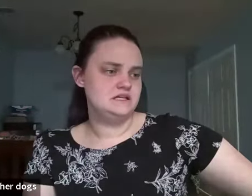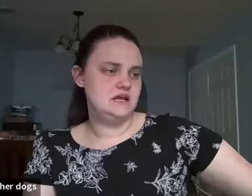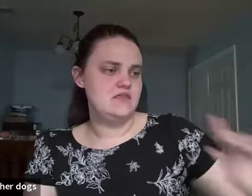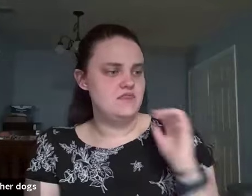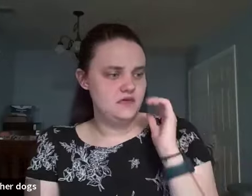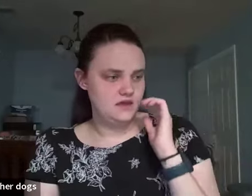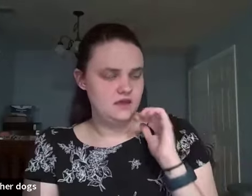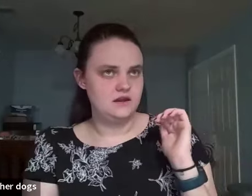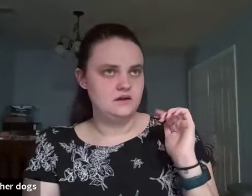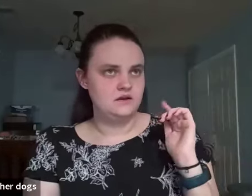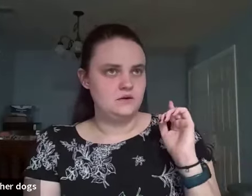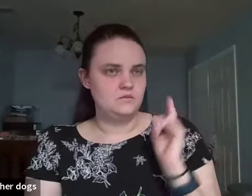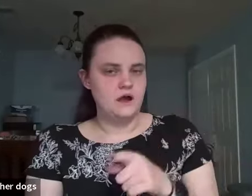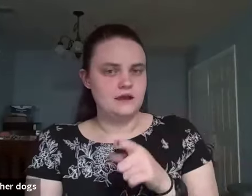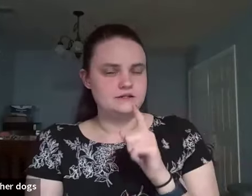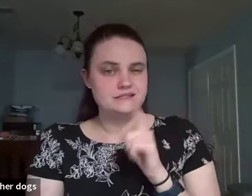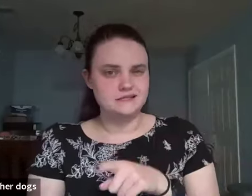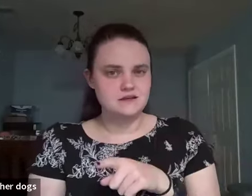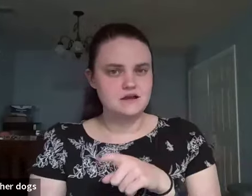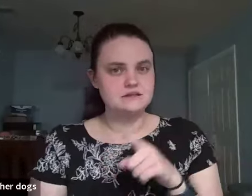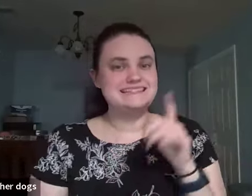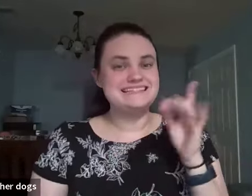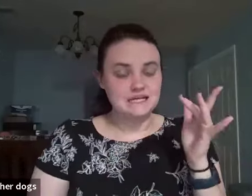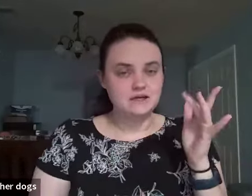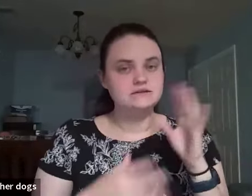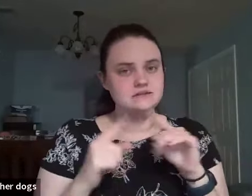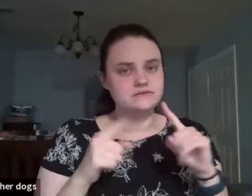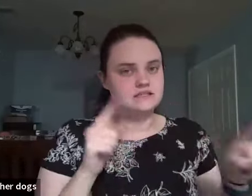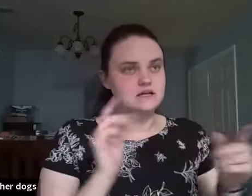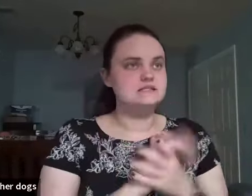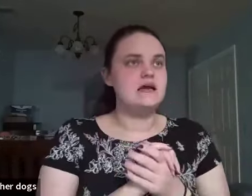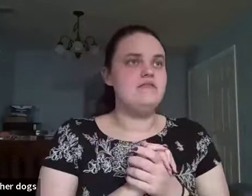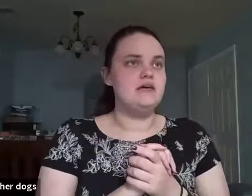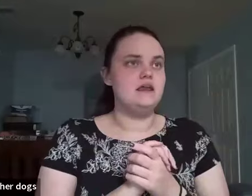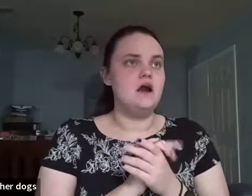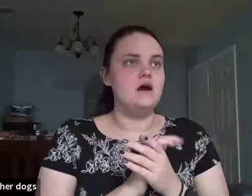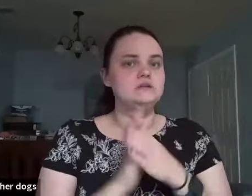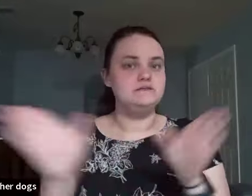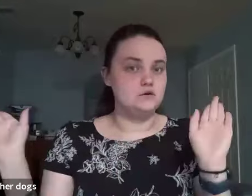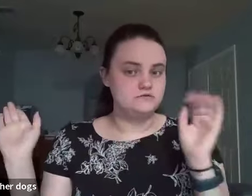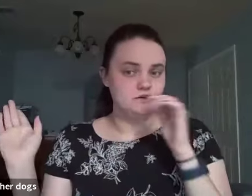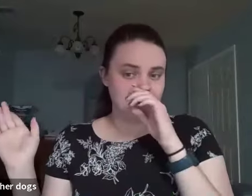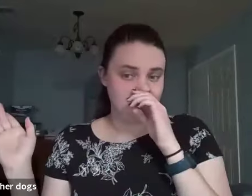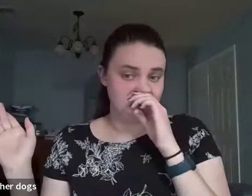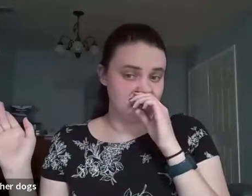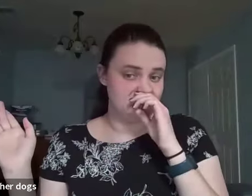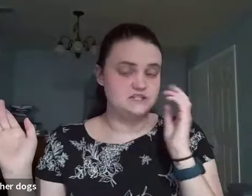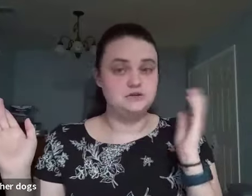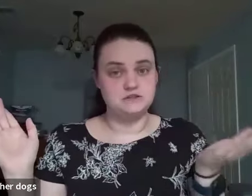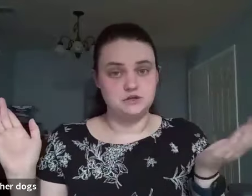did, and then we'll add our six different signs, and then I will leave it open for any signs you guys are